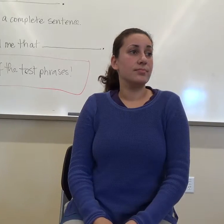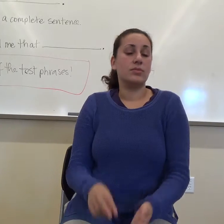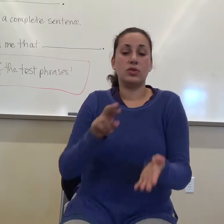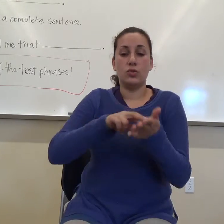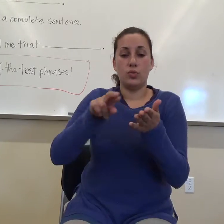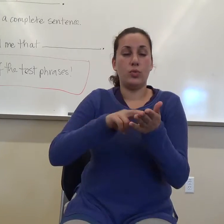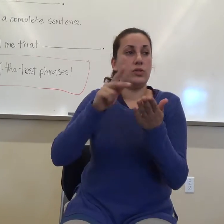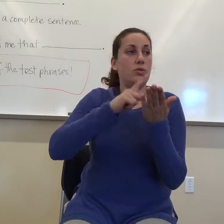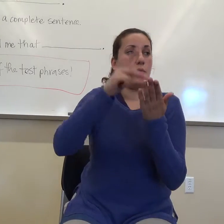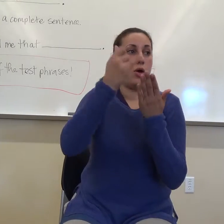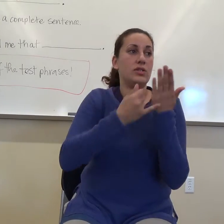project.